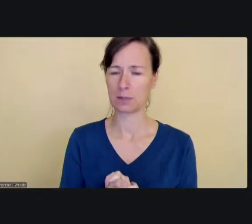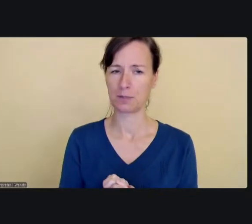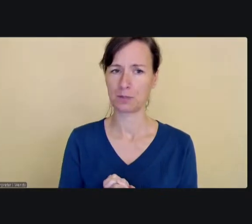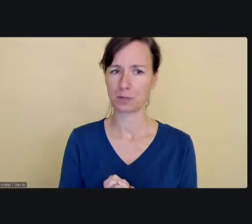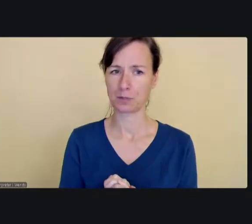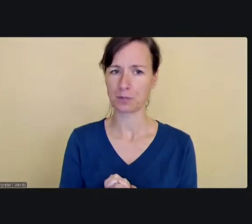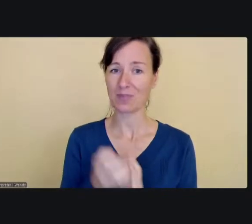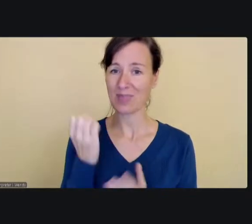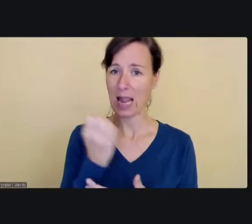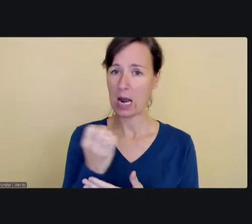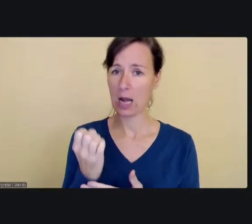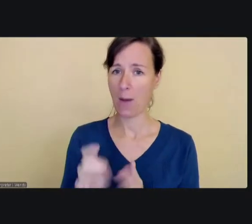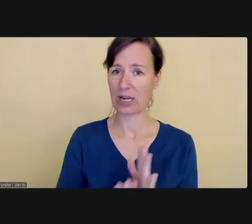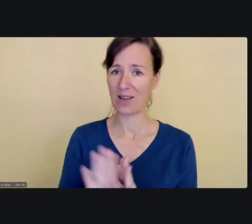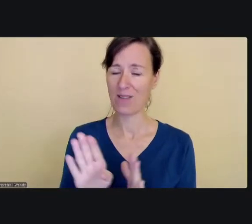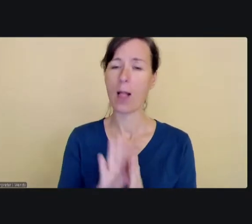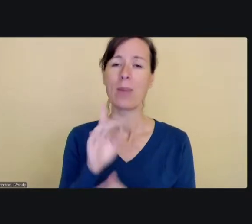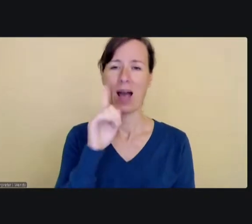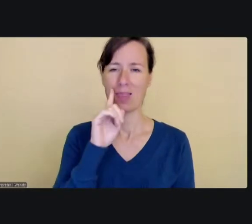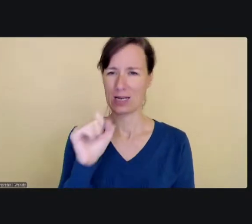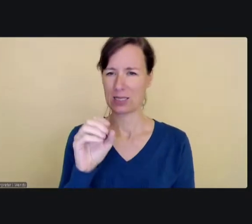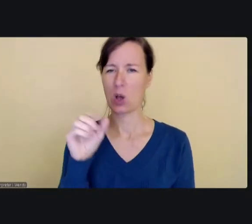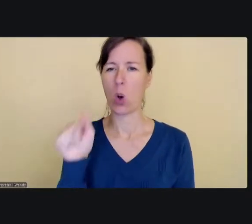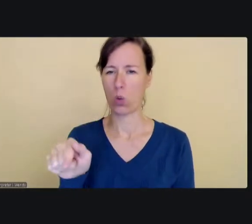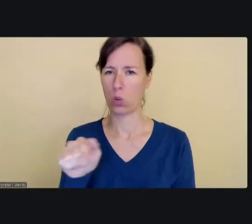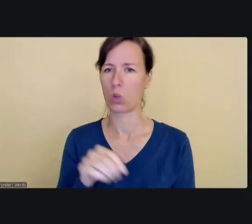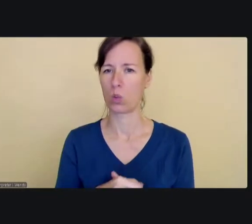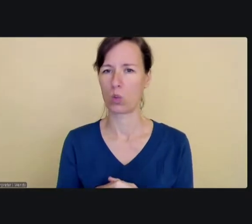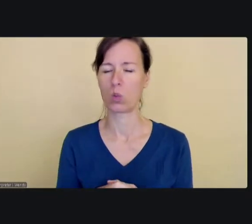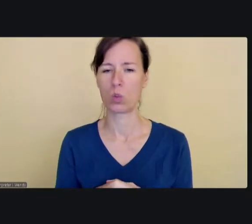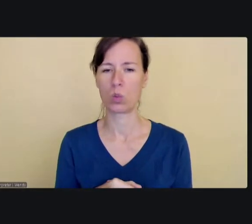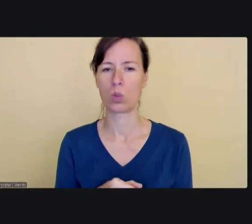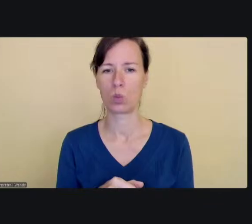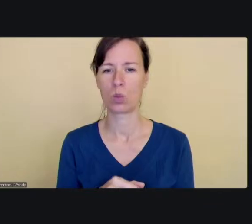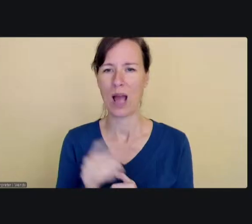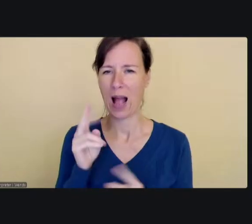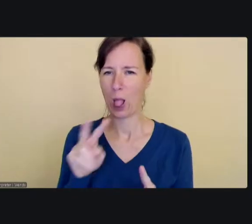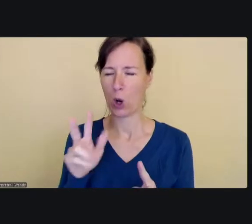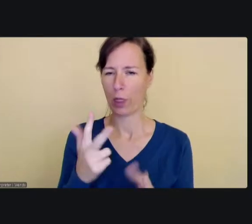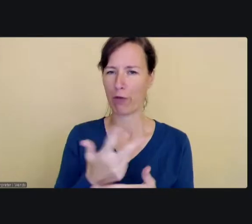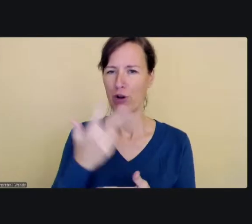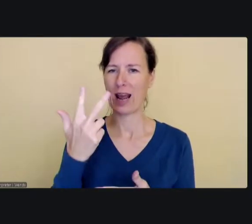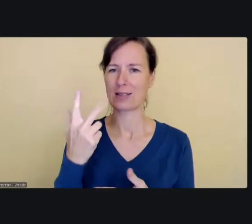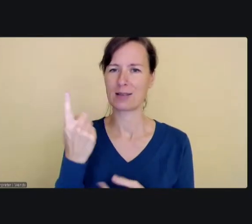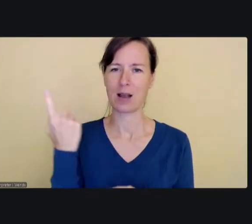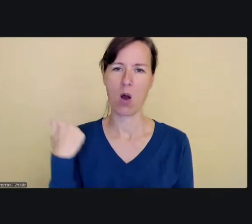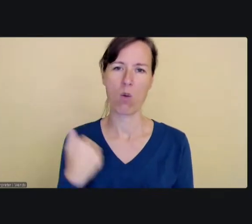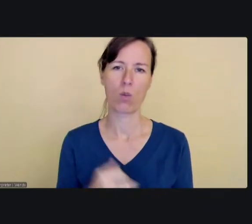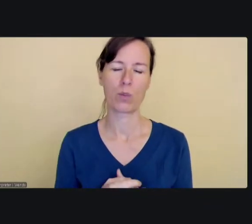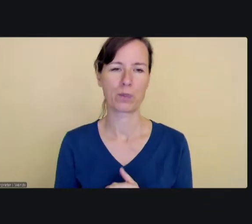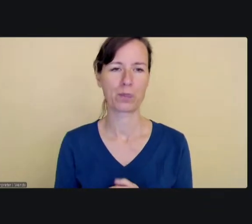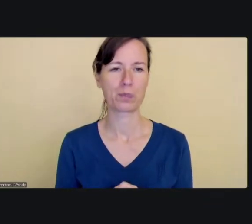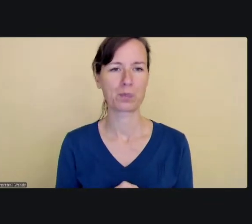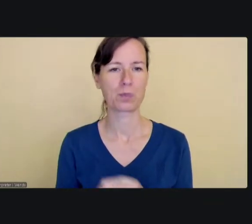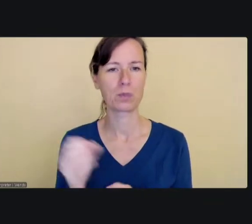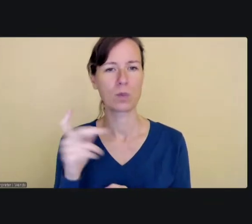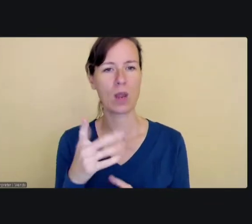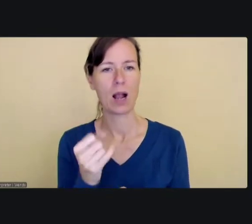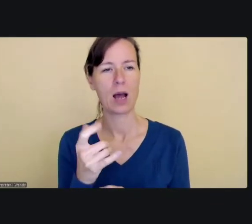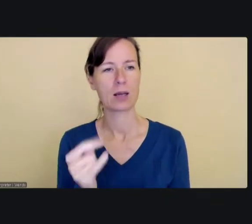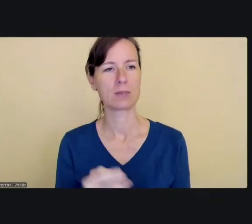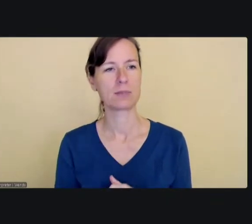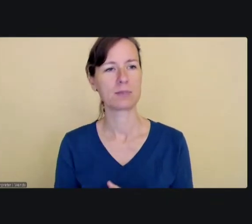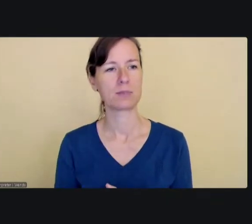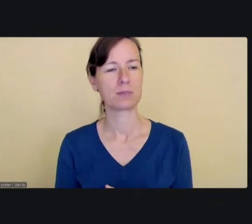Economic development? I think that's right. I'm trying to remember. I looked at it maybe 3 days ago. Okay. All right. Got it.